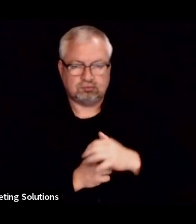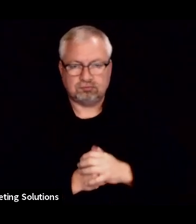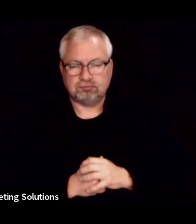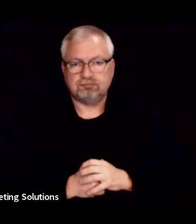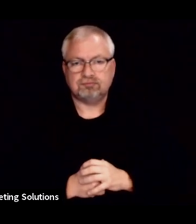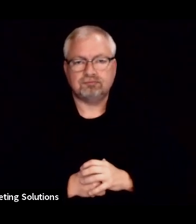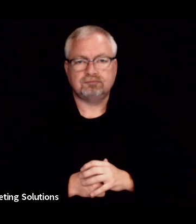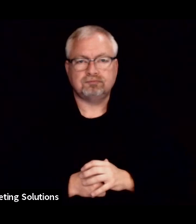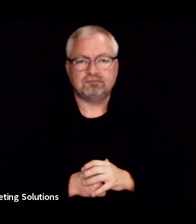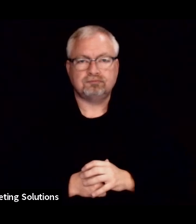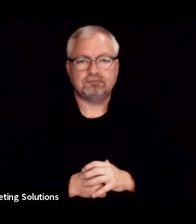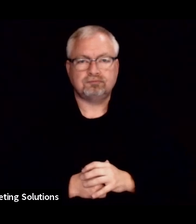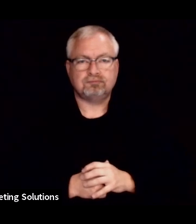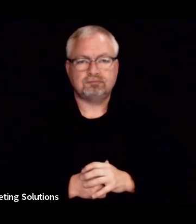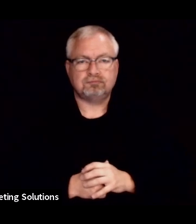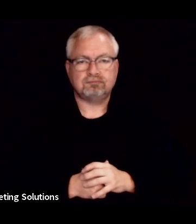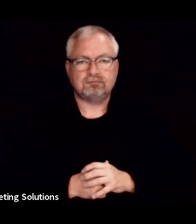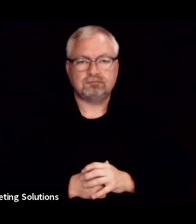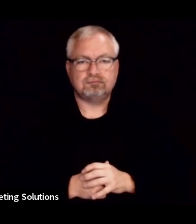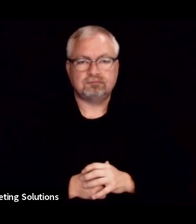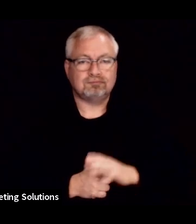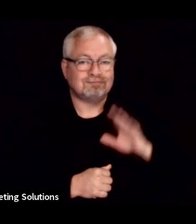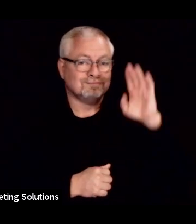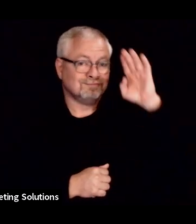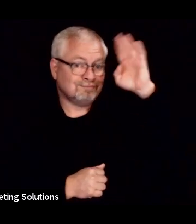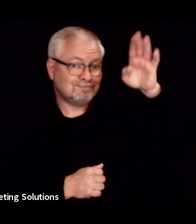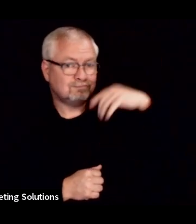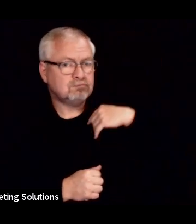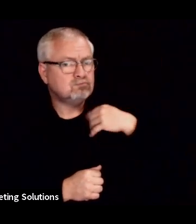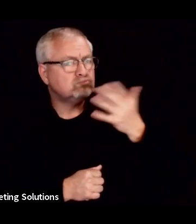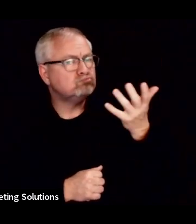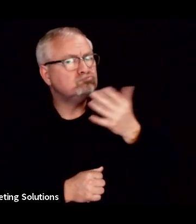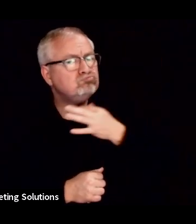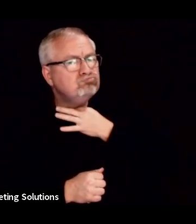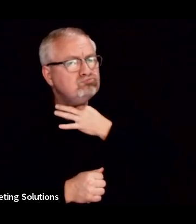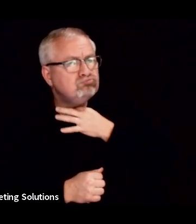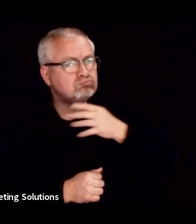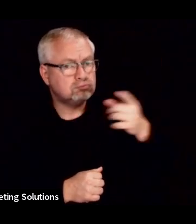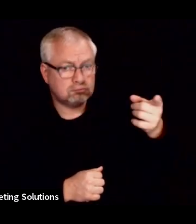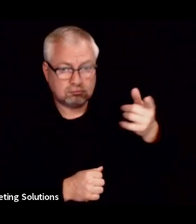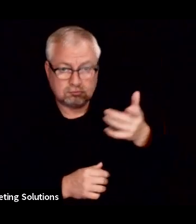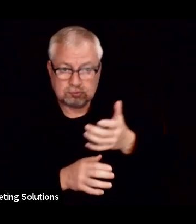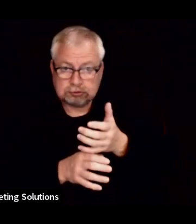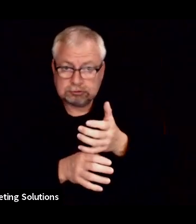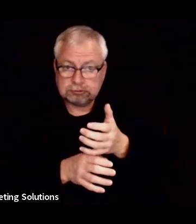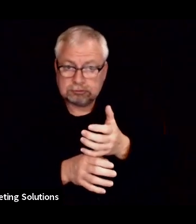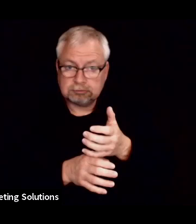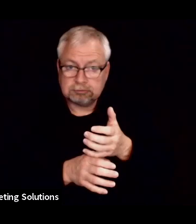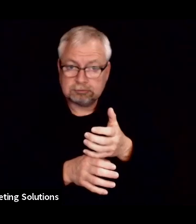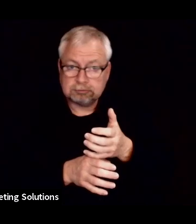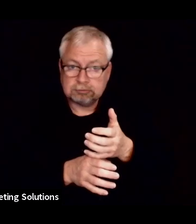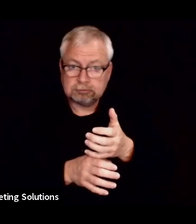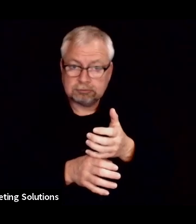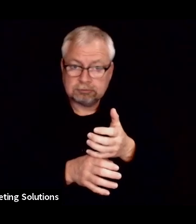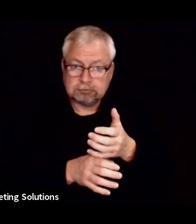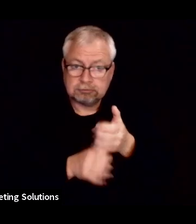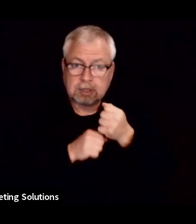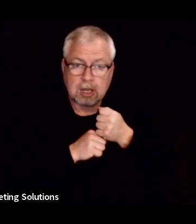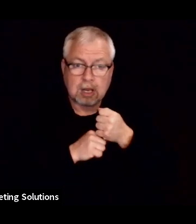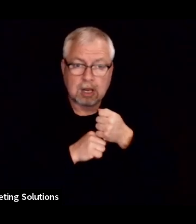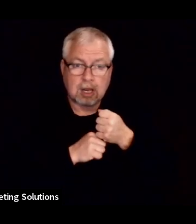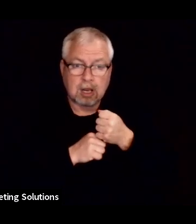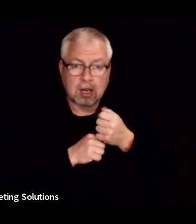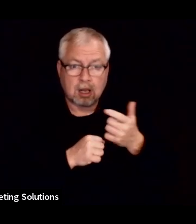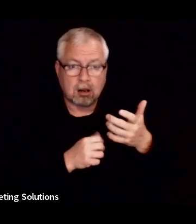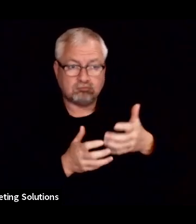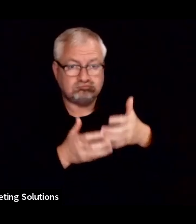Hi, I'd like to know if we are getting the amount of remdesivir that we need in Minnesota. Dr.